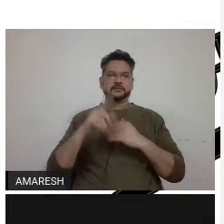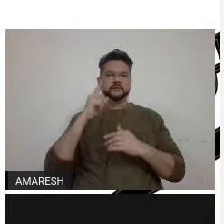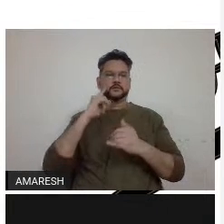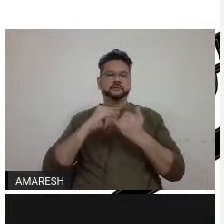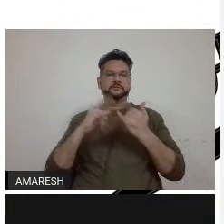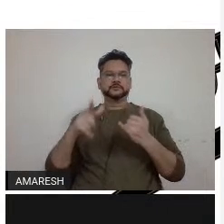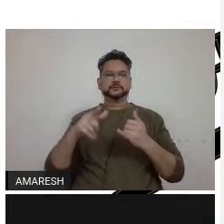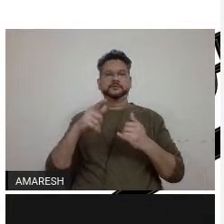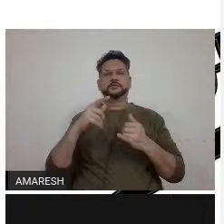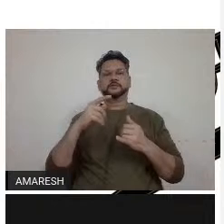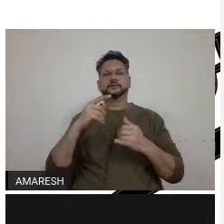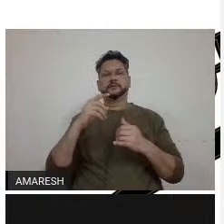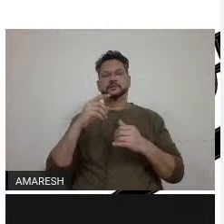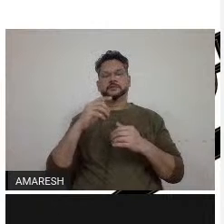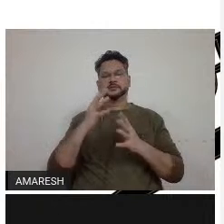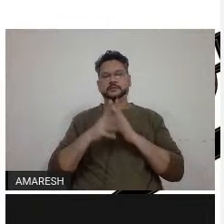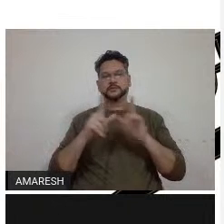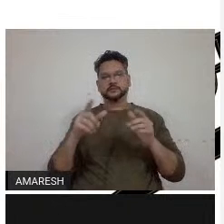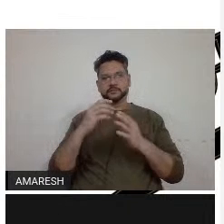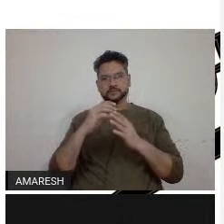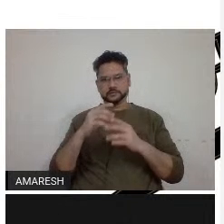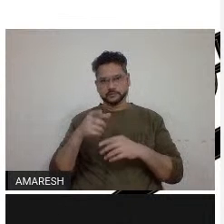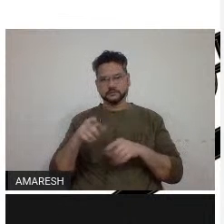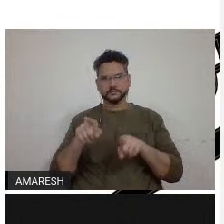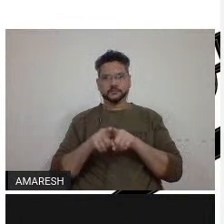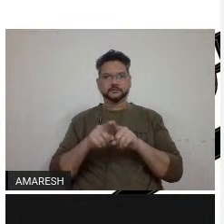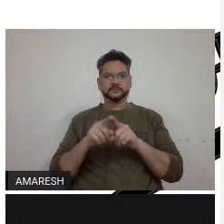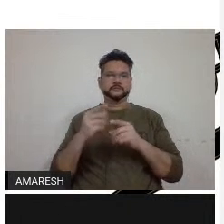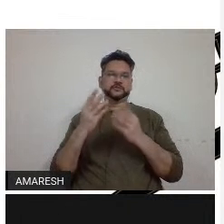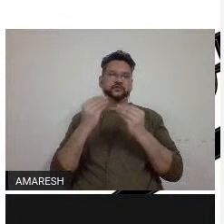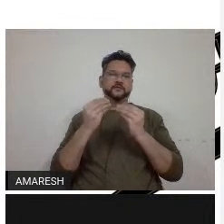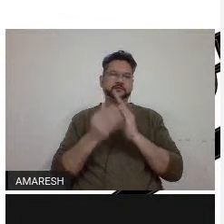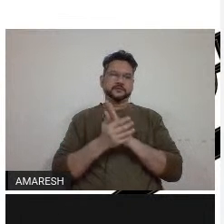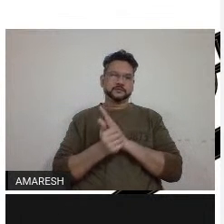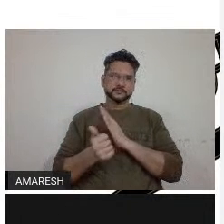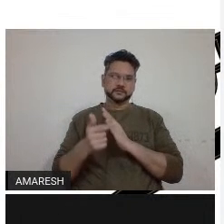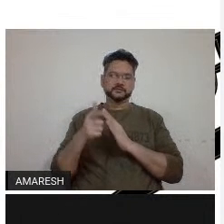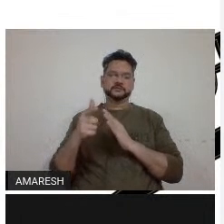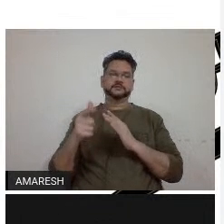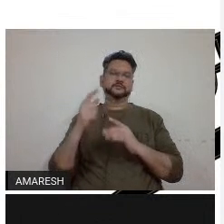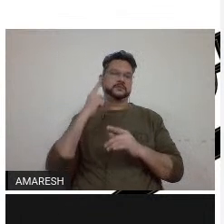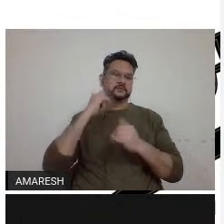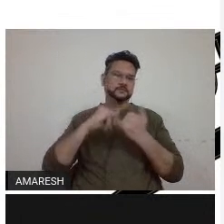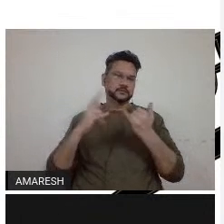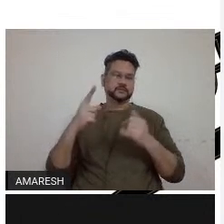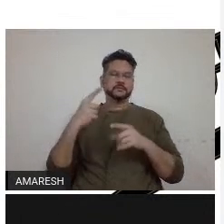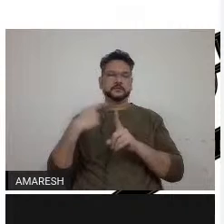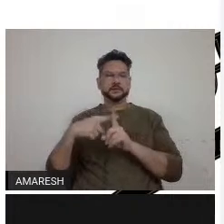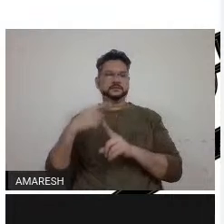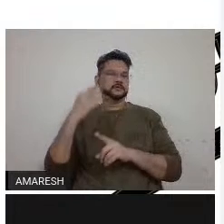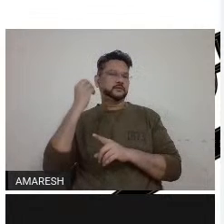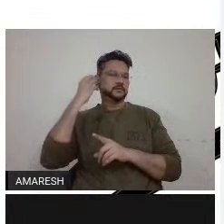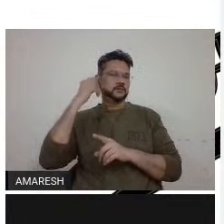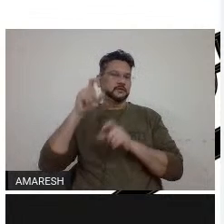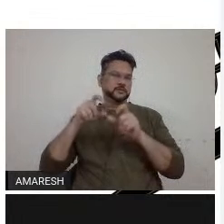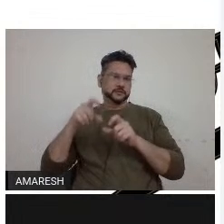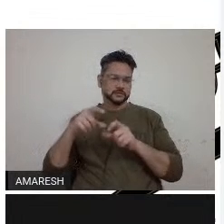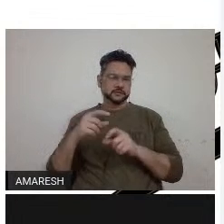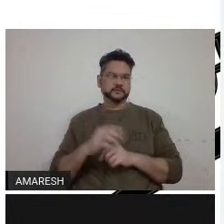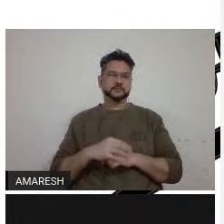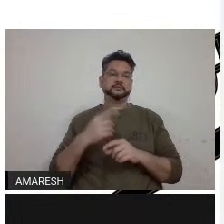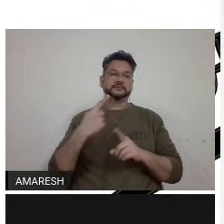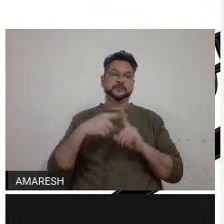have courses for soft skills in Indian Sign Language and soft skills for hearing people. We also have courses in